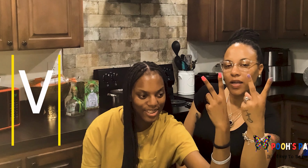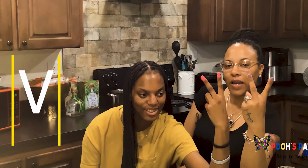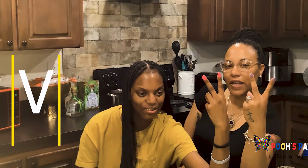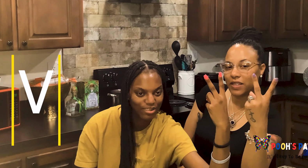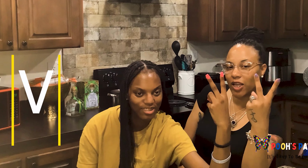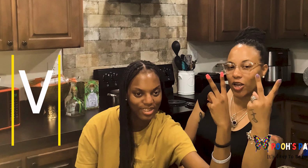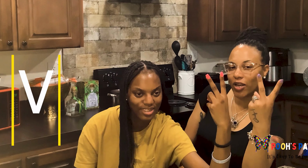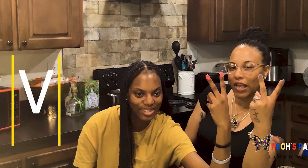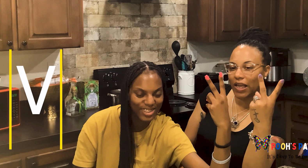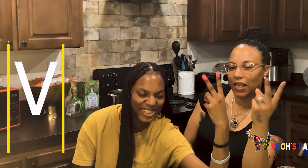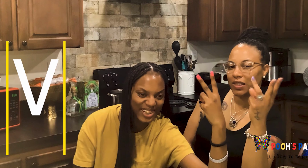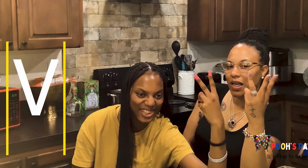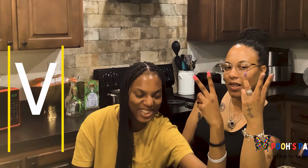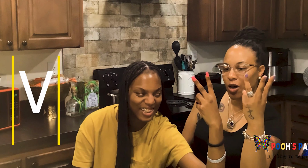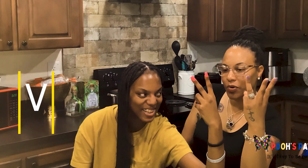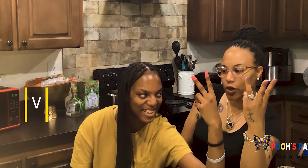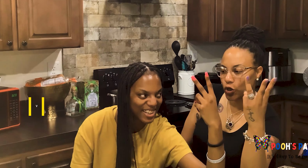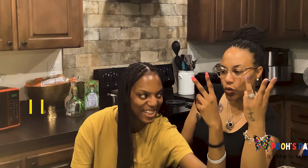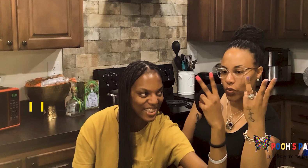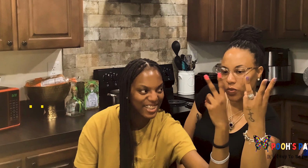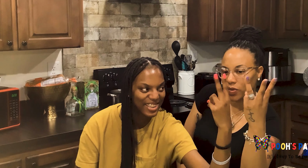Next letter is W.